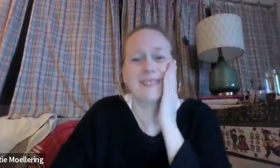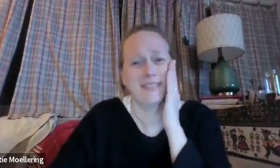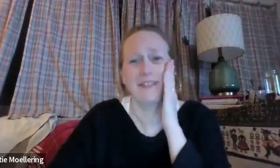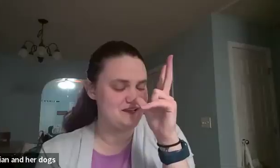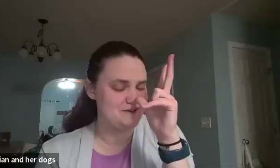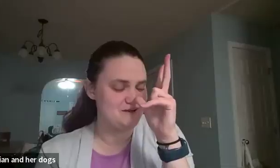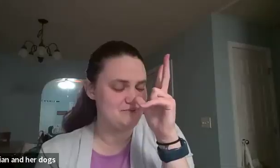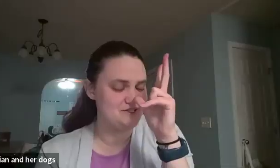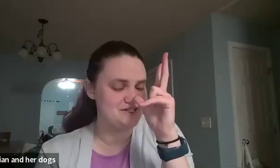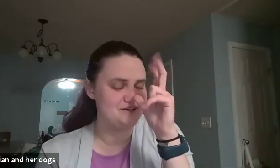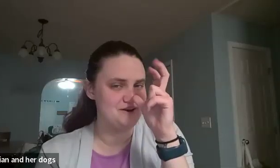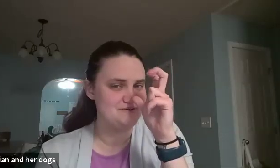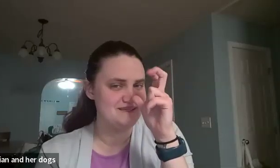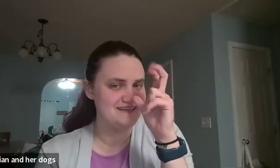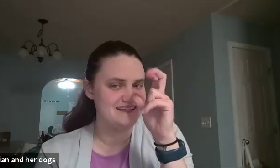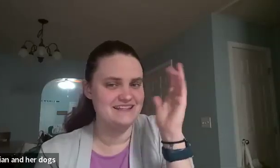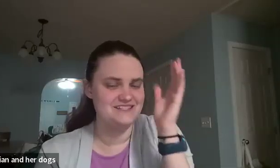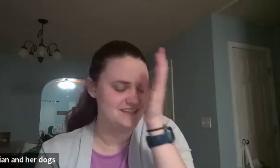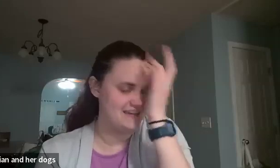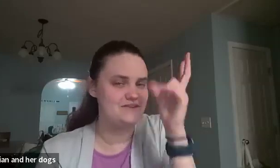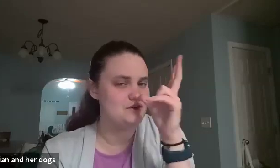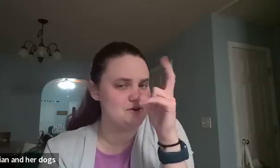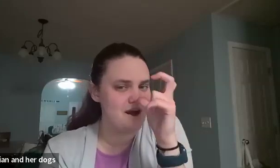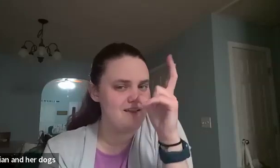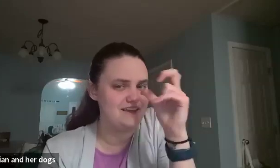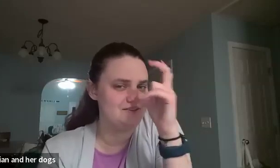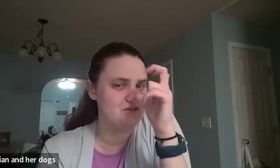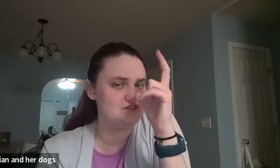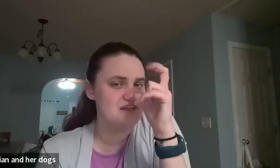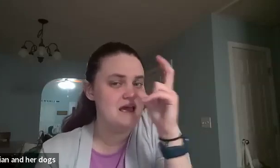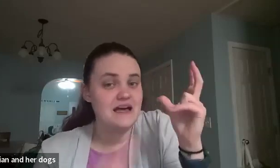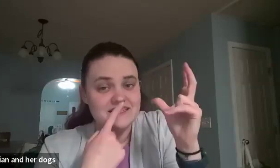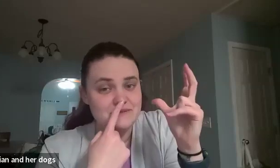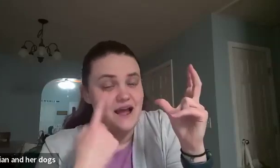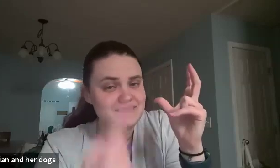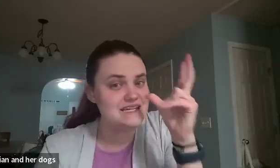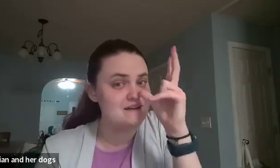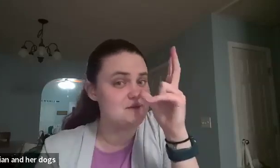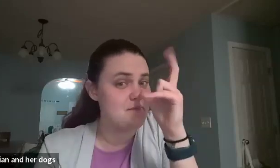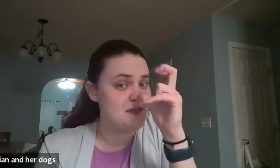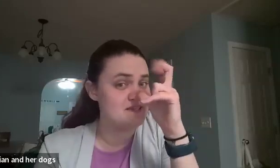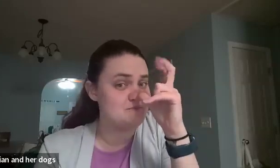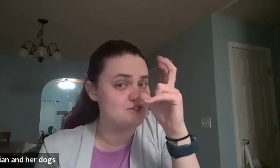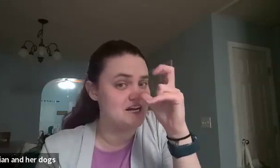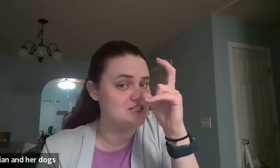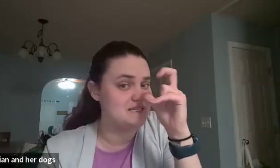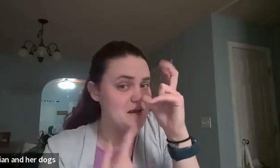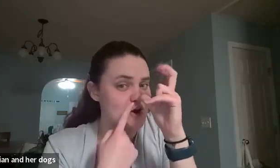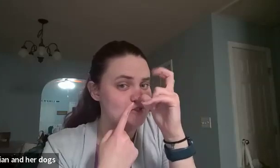you just feel like you're like pushing your nose in. It's just like, even though you're not like you're just, at least to me, I see it every time I make this motion. I just see my nose